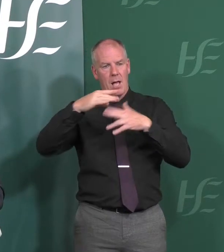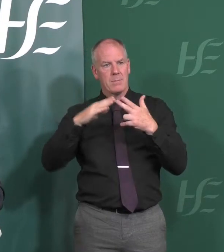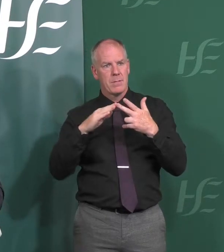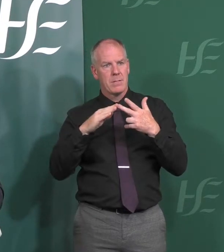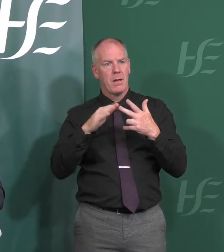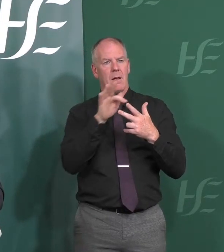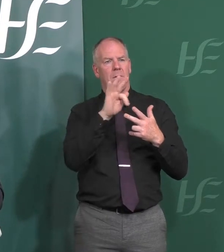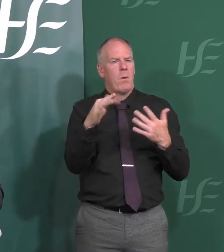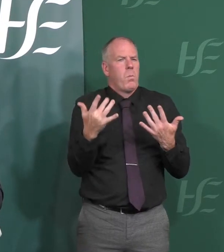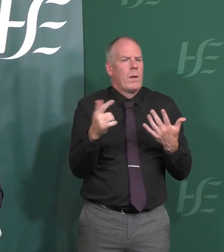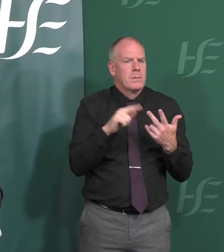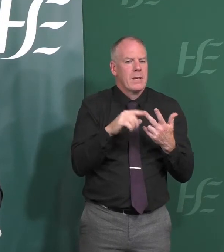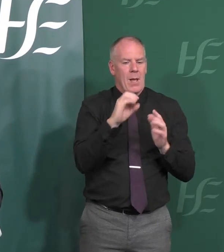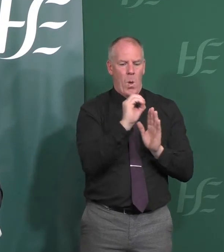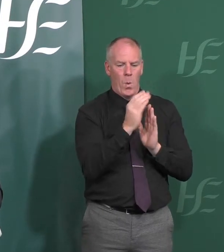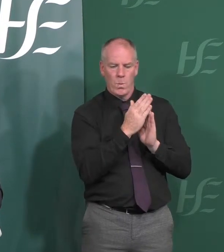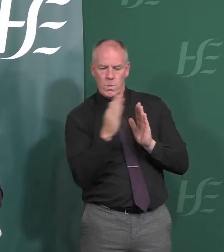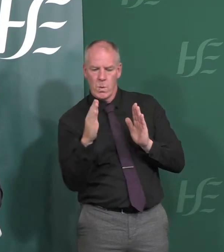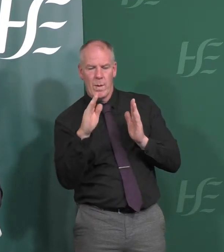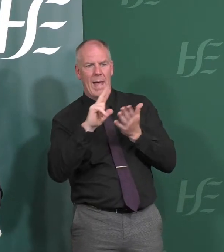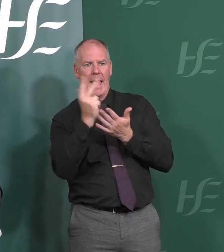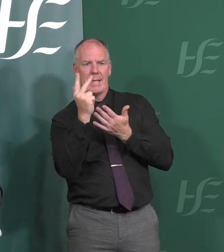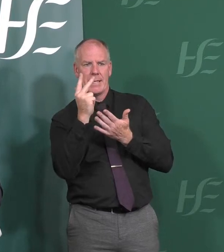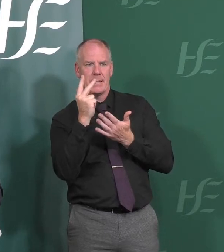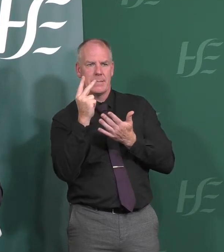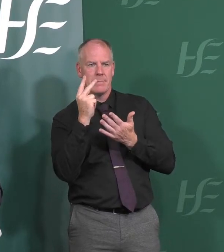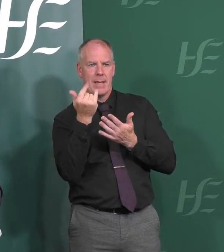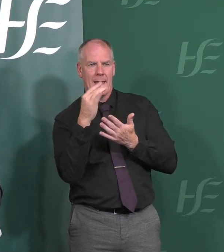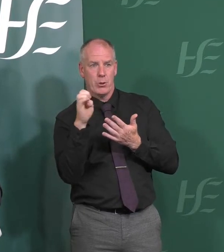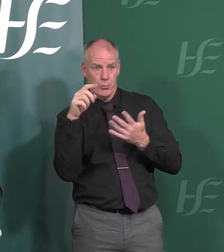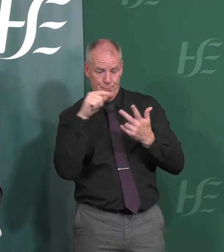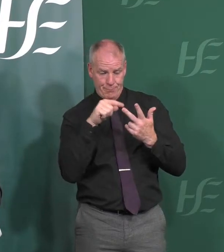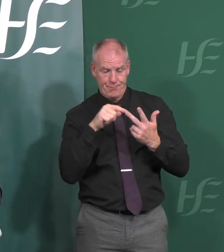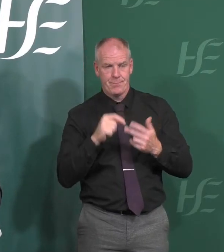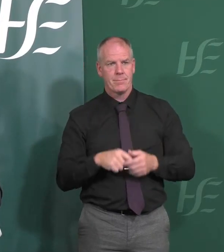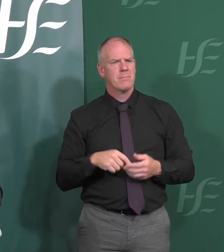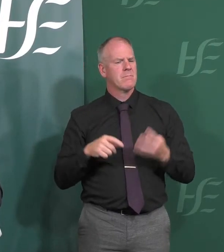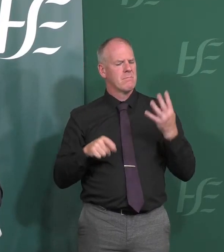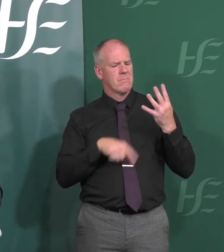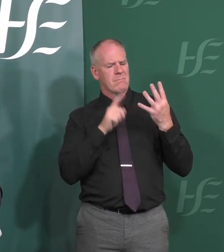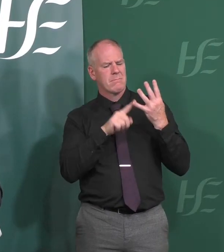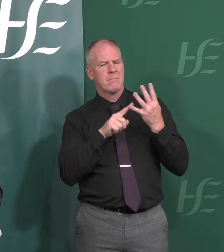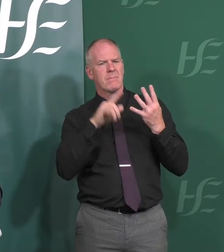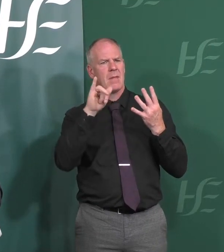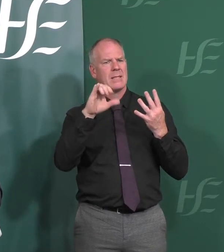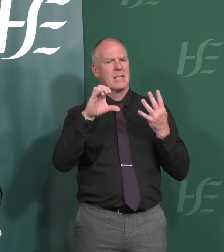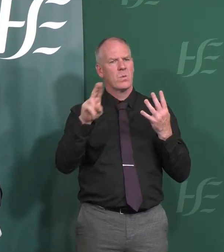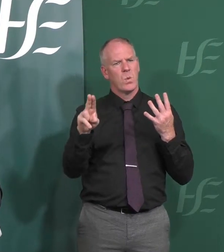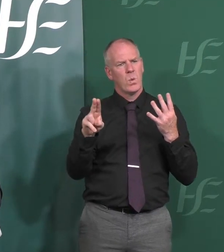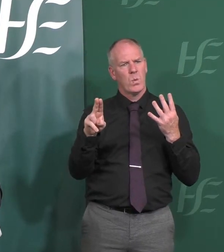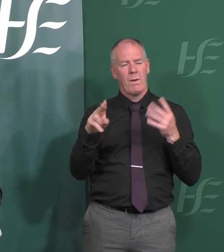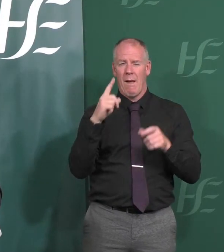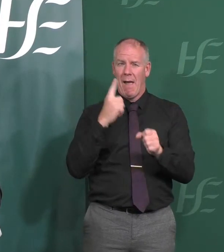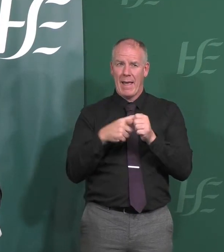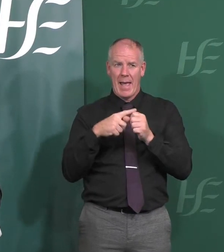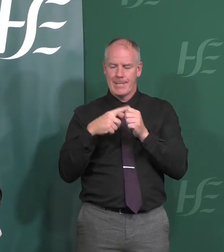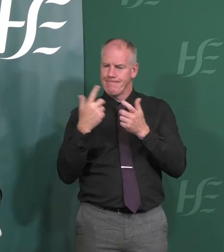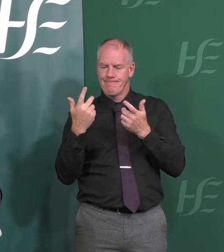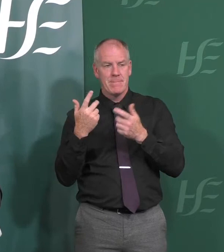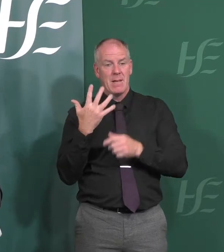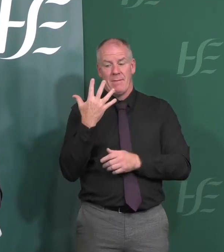between the years 0 to 18. In terms of ICU and ages, again, a snapshot over last